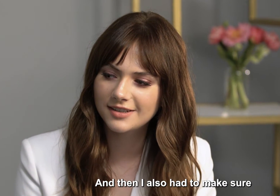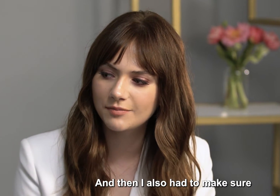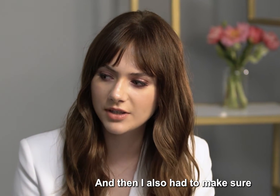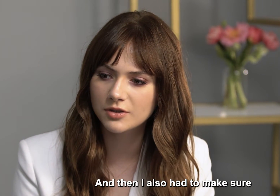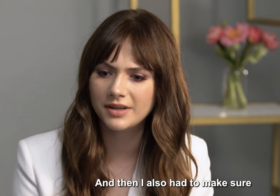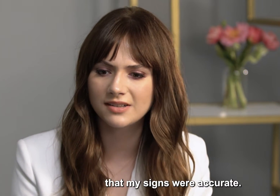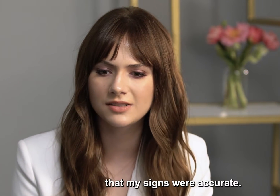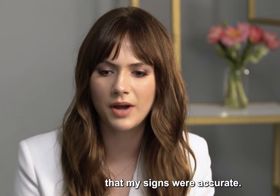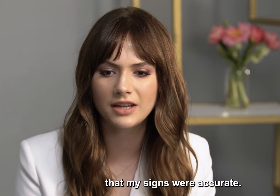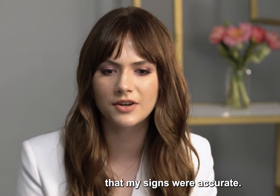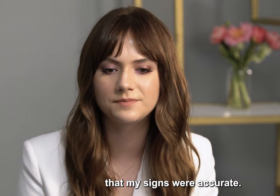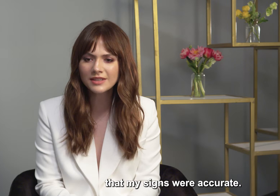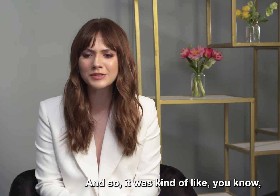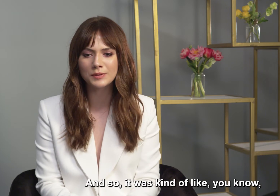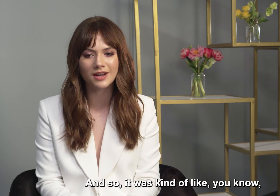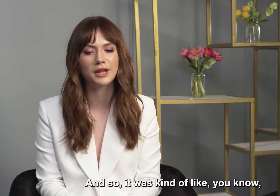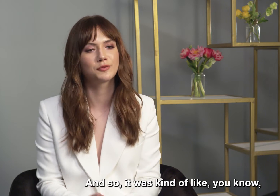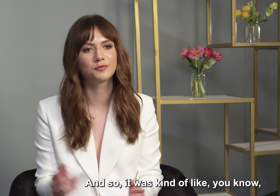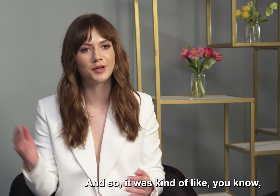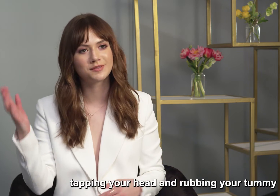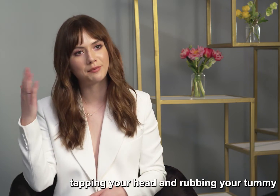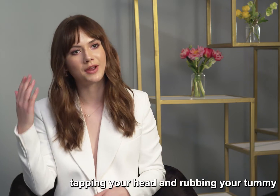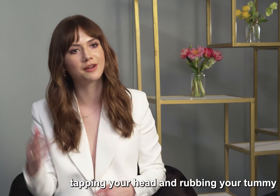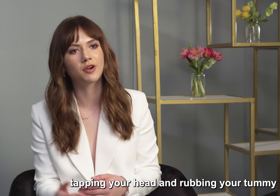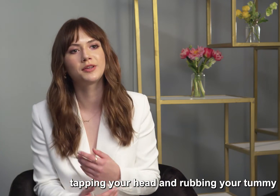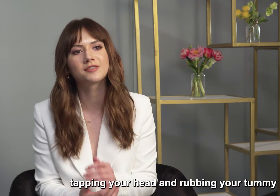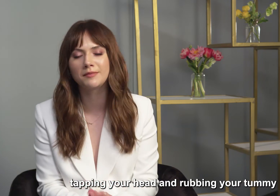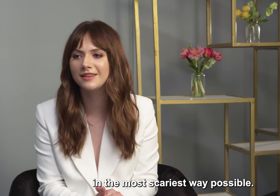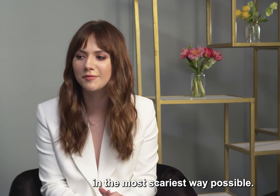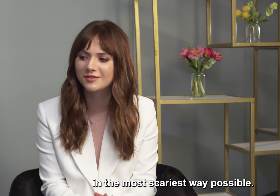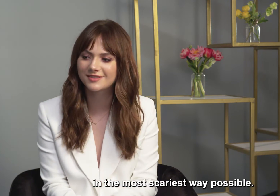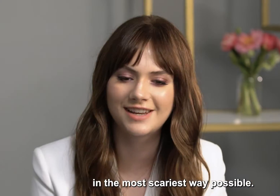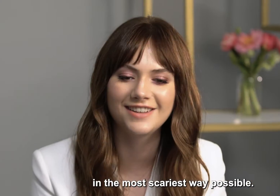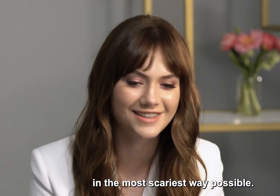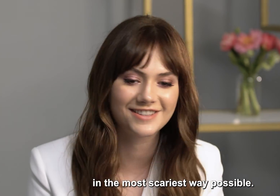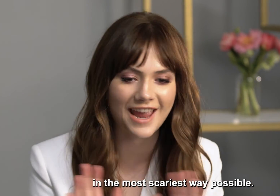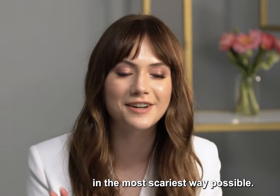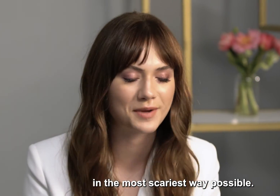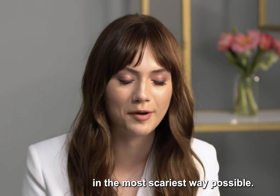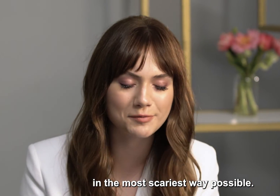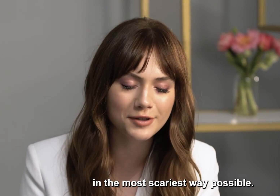make sure that my signs were accurate. And so it was kind of like, you know, tapping your head and rubbing your tummy in the scariest way possible.